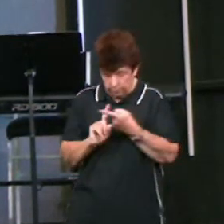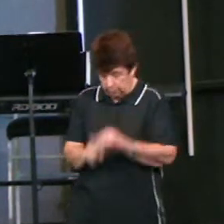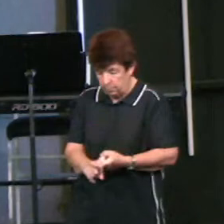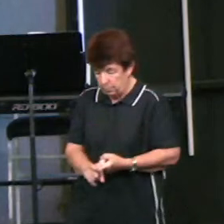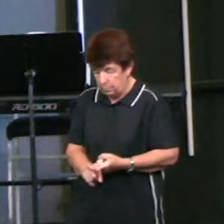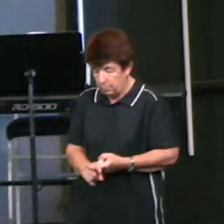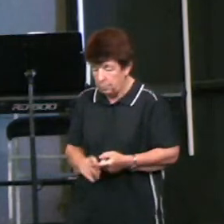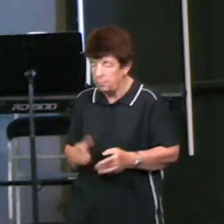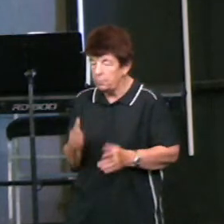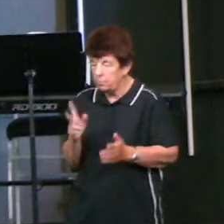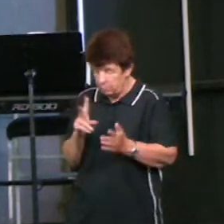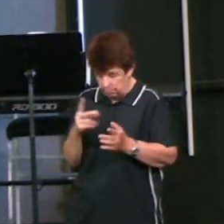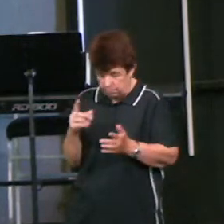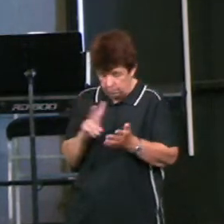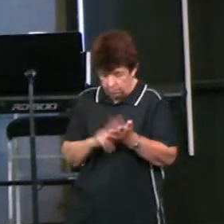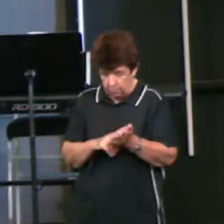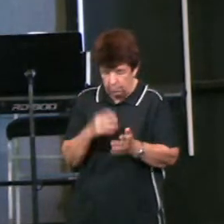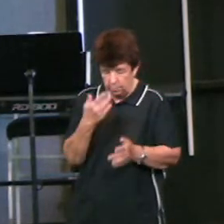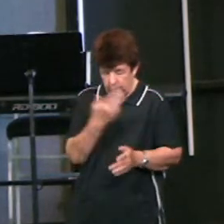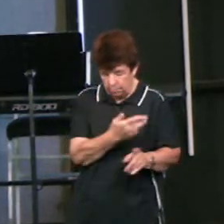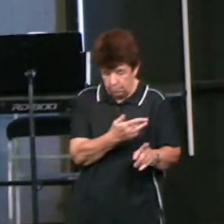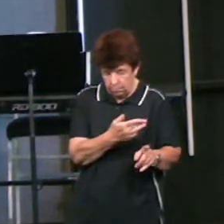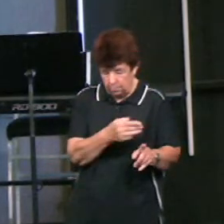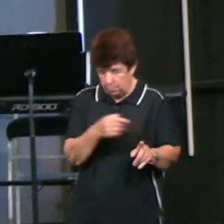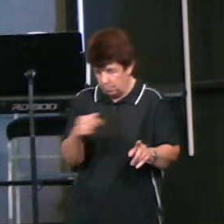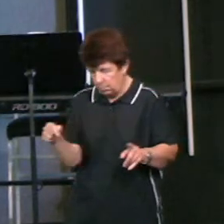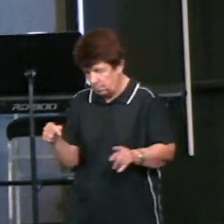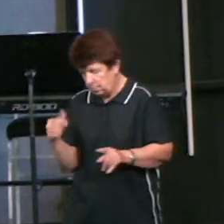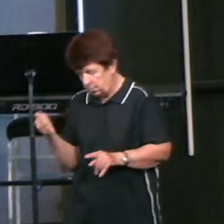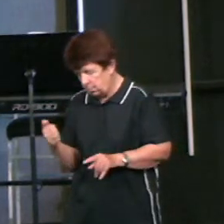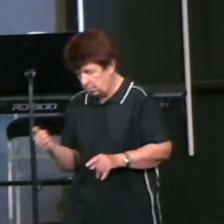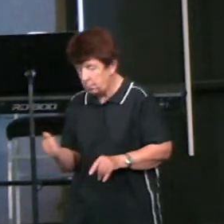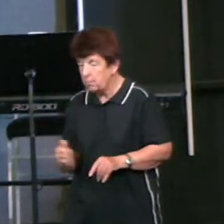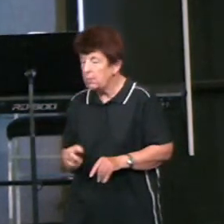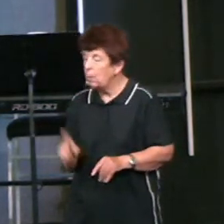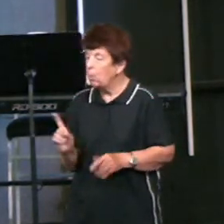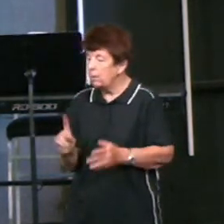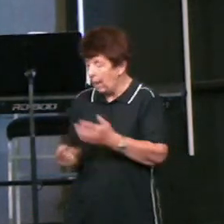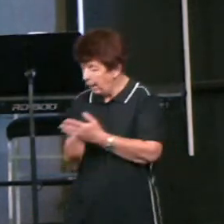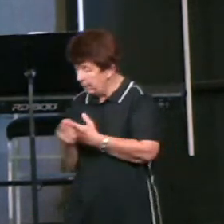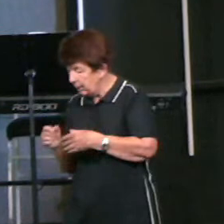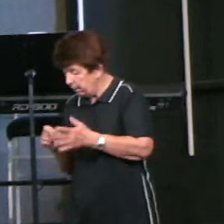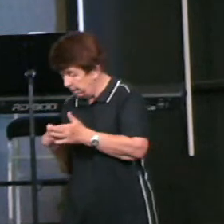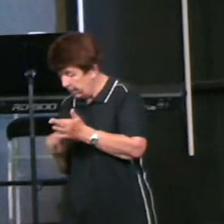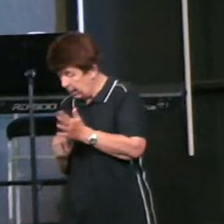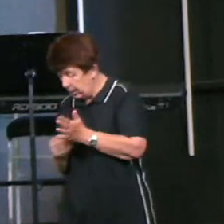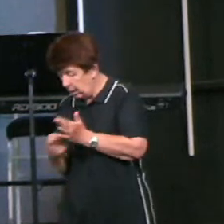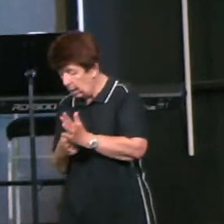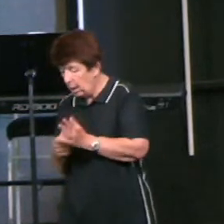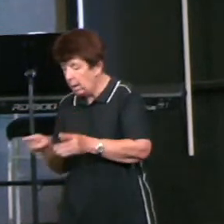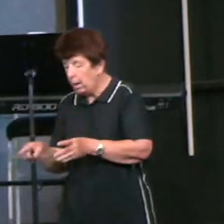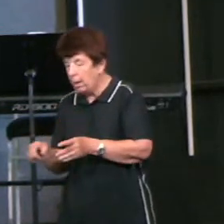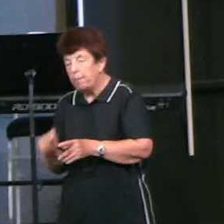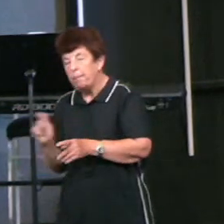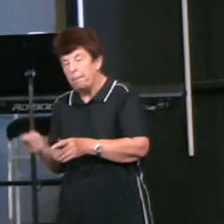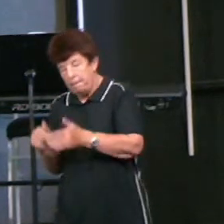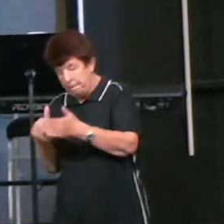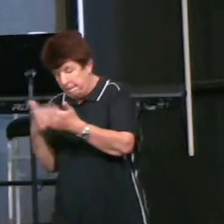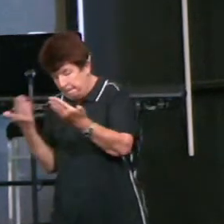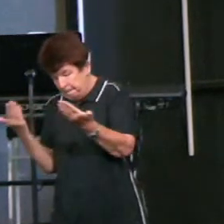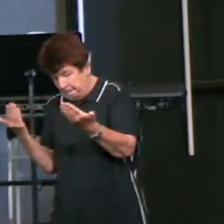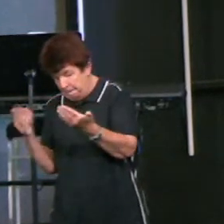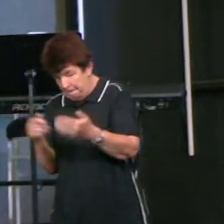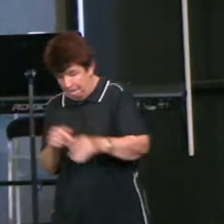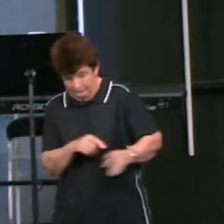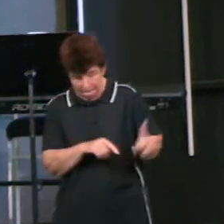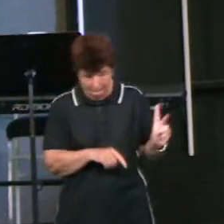read verses 9 to 16. We get a glimpse into what was happening for Peter. And it says this, the next day, as they